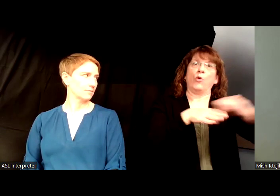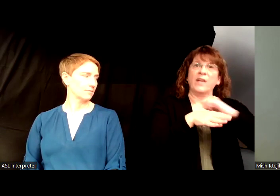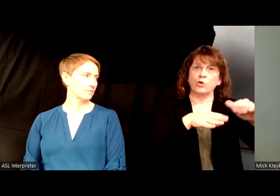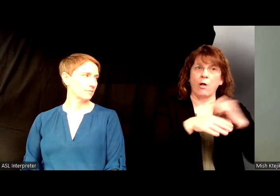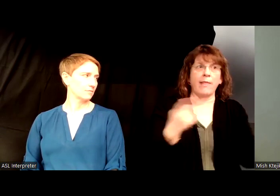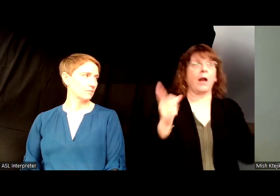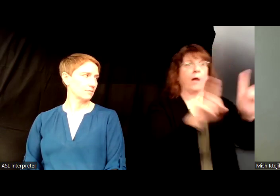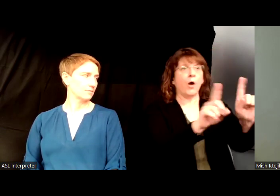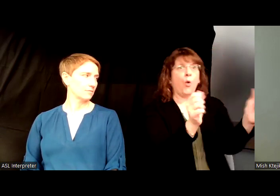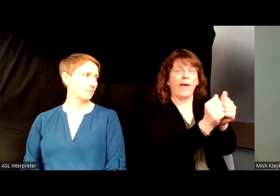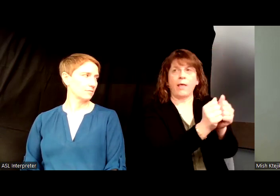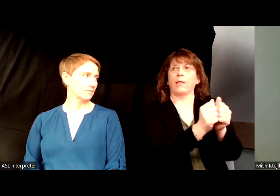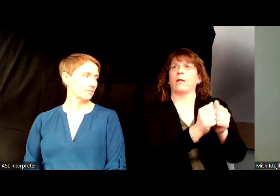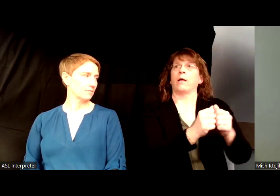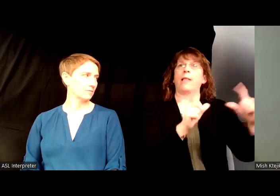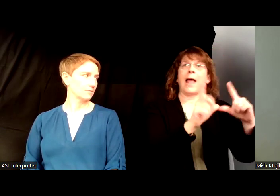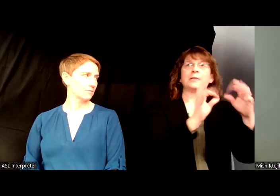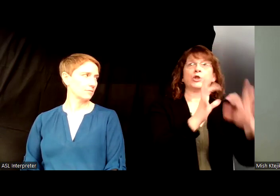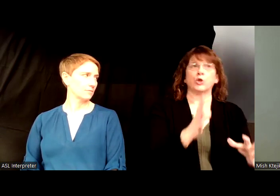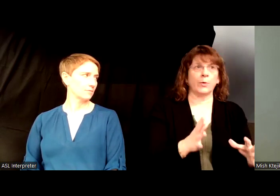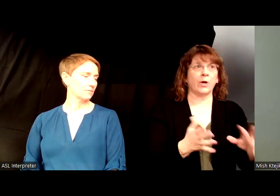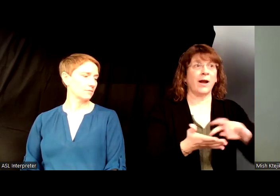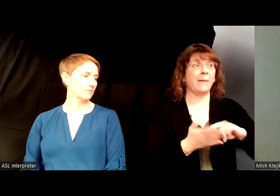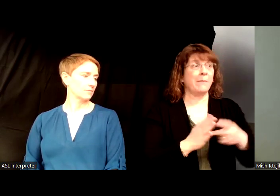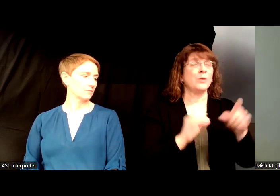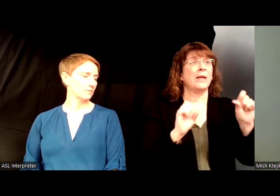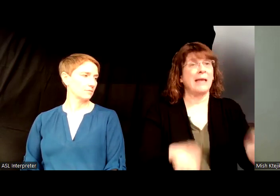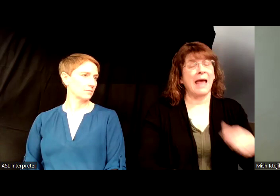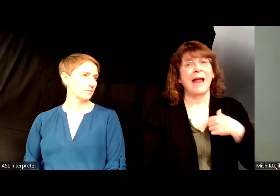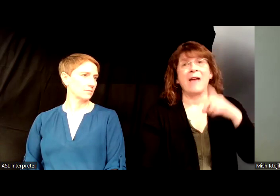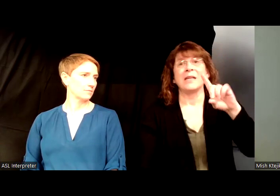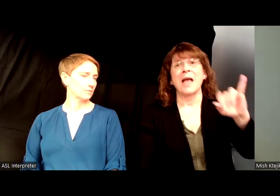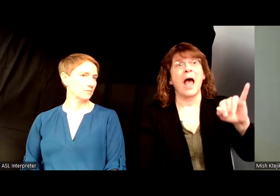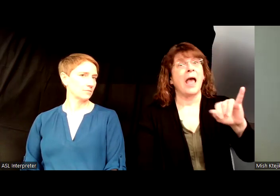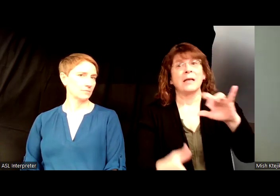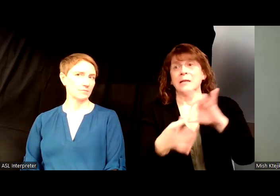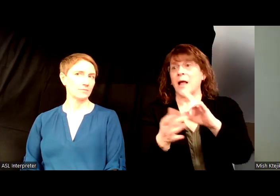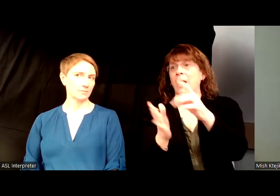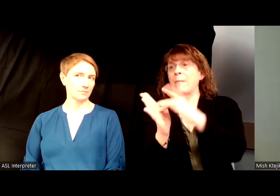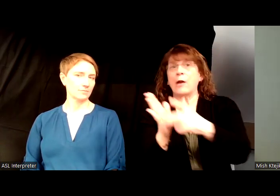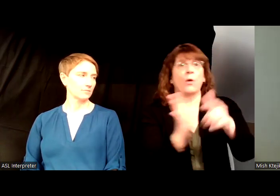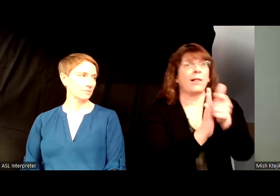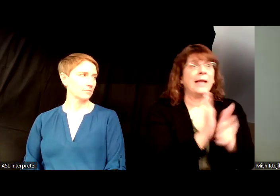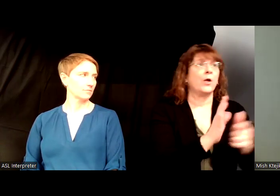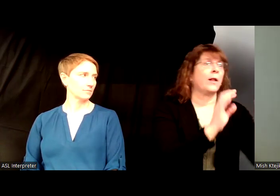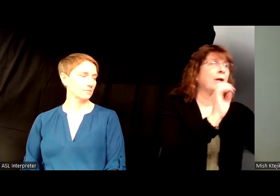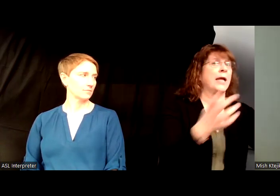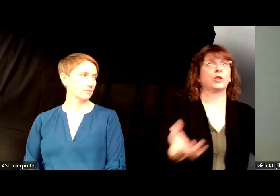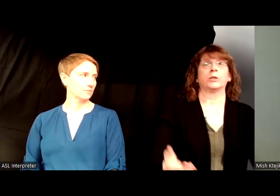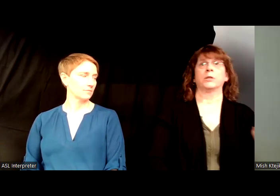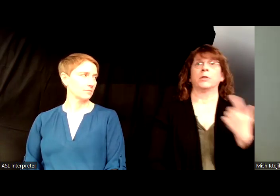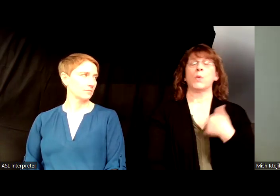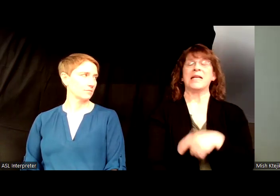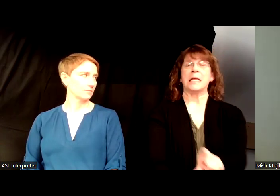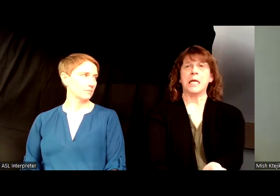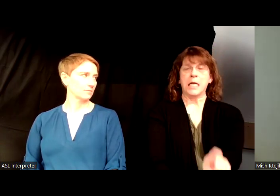So if a provisional licensee is paired with a supervisory in medical,